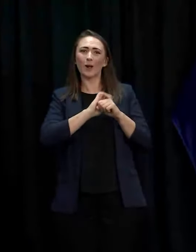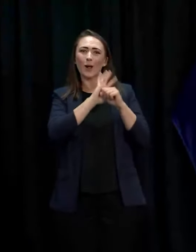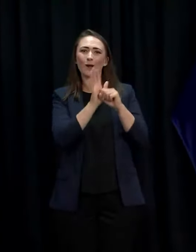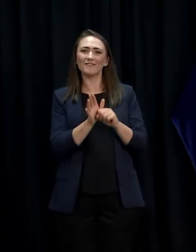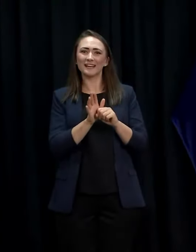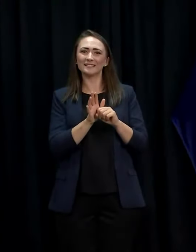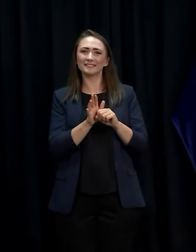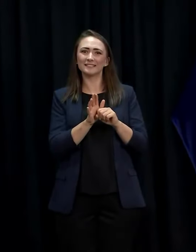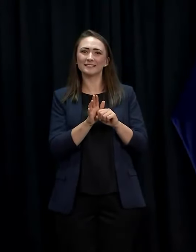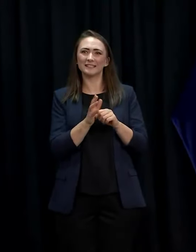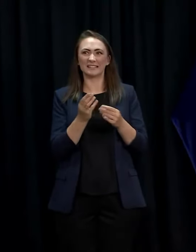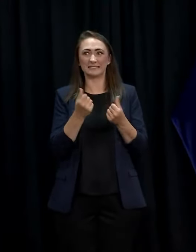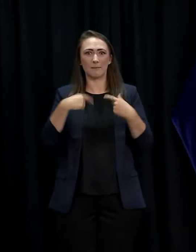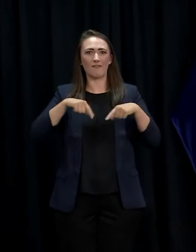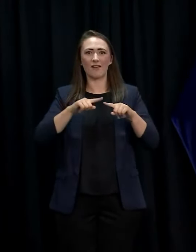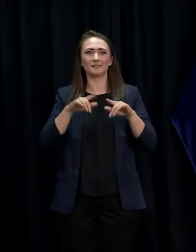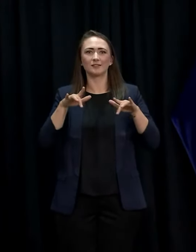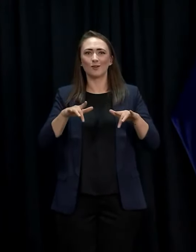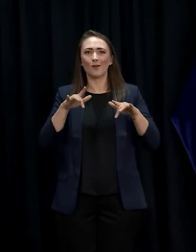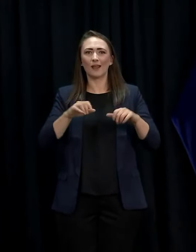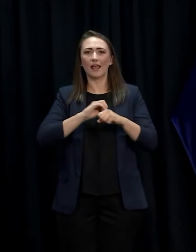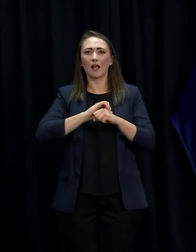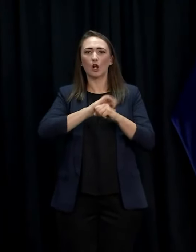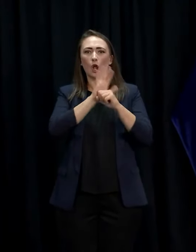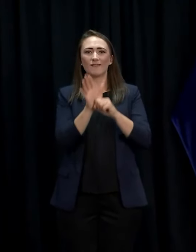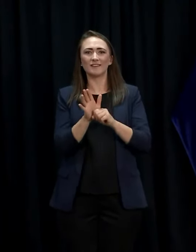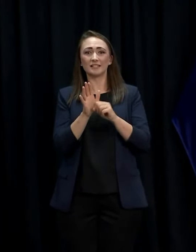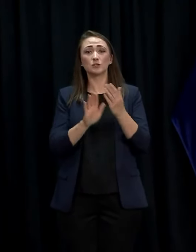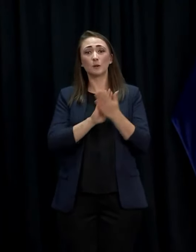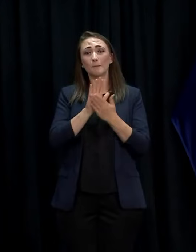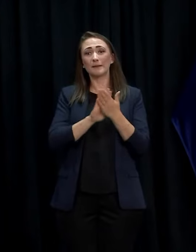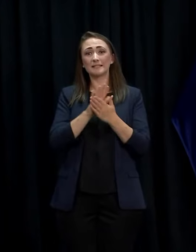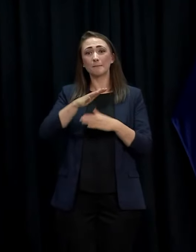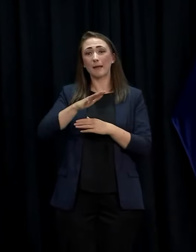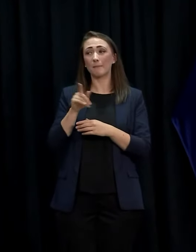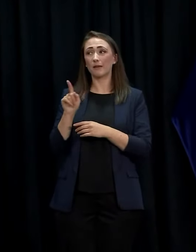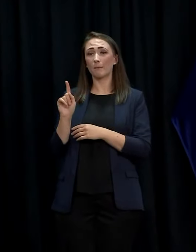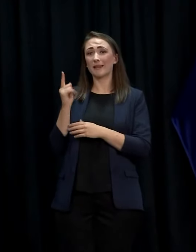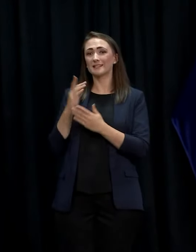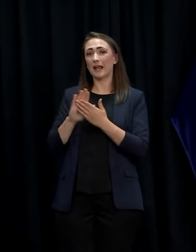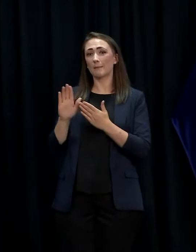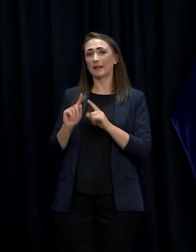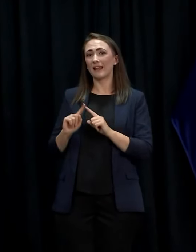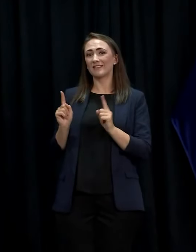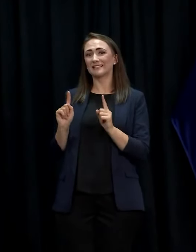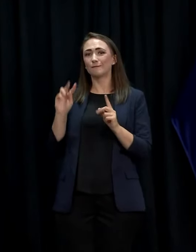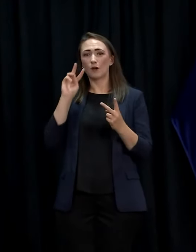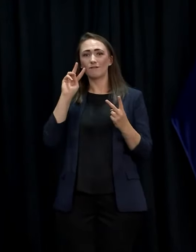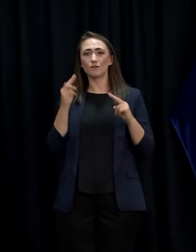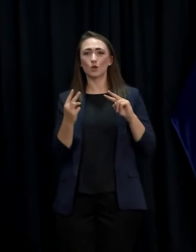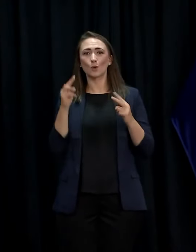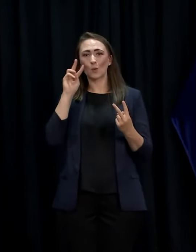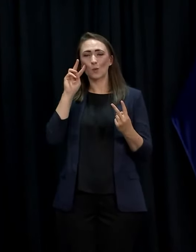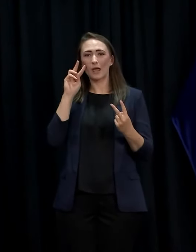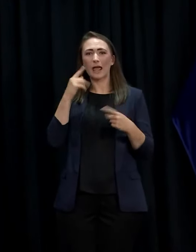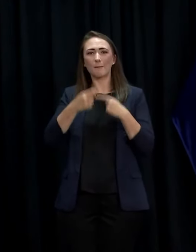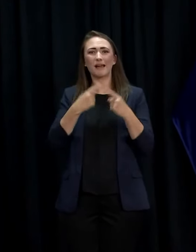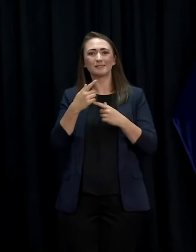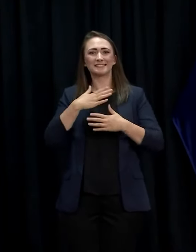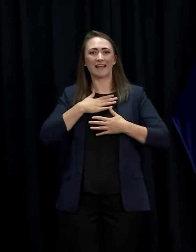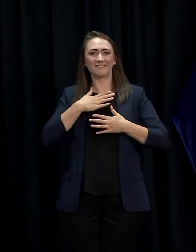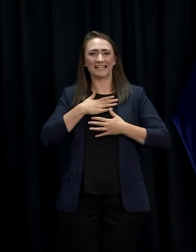or some of us haven't, and perhaps have a different take on the minister who has had COVID, about feeling safe